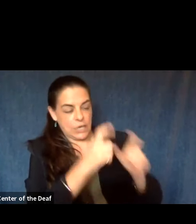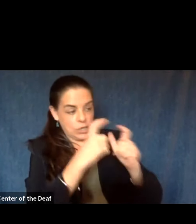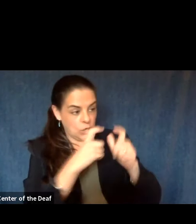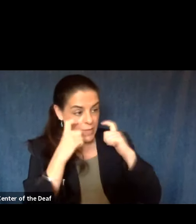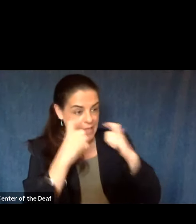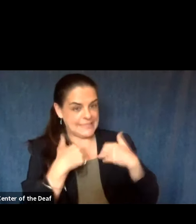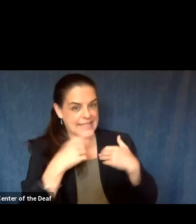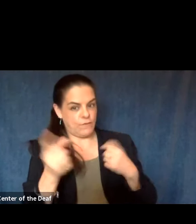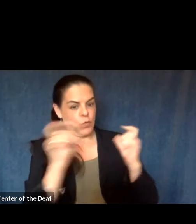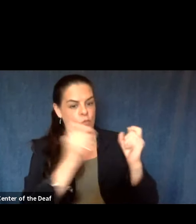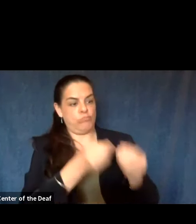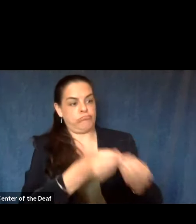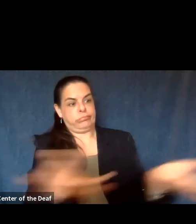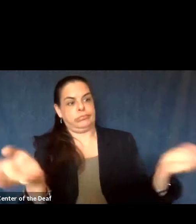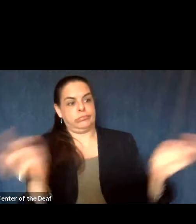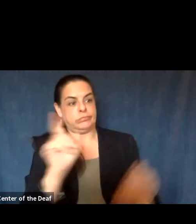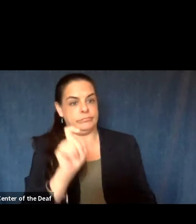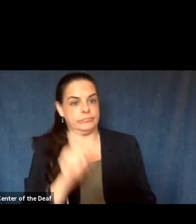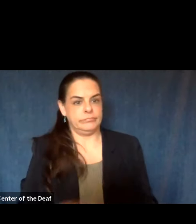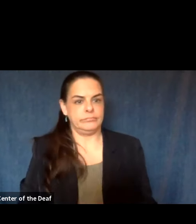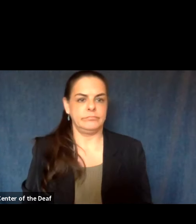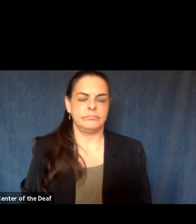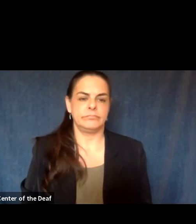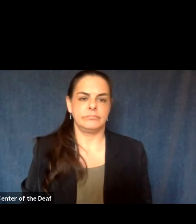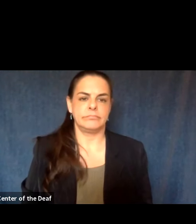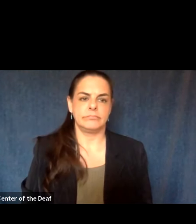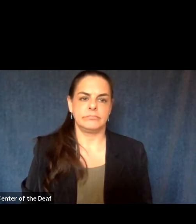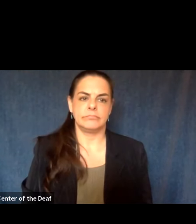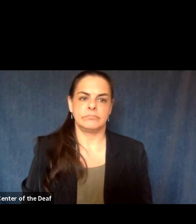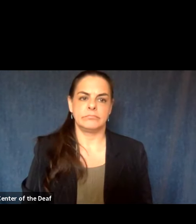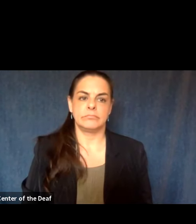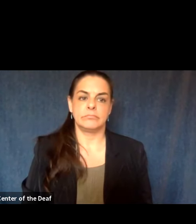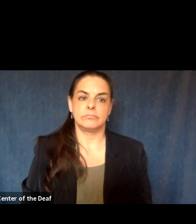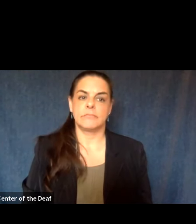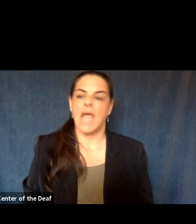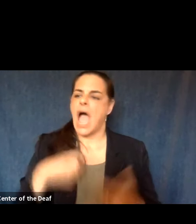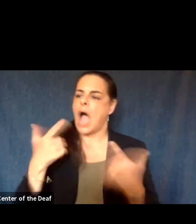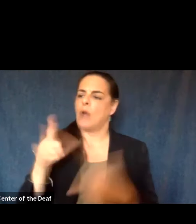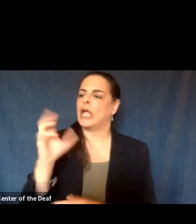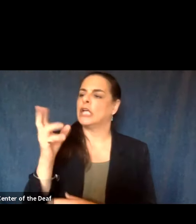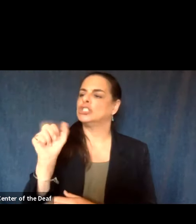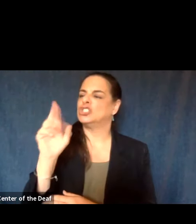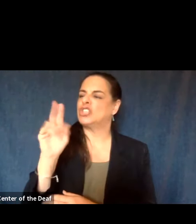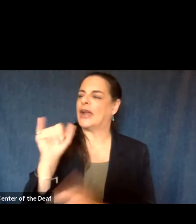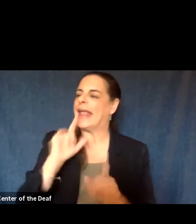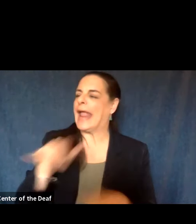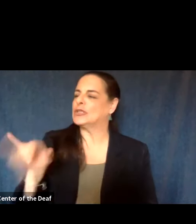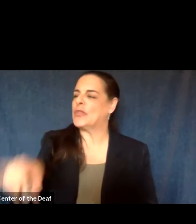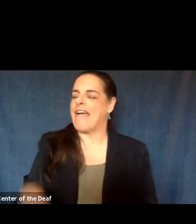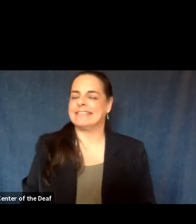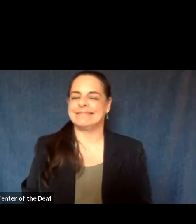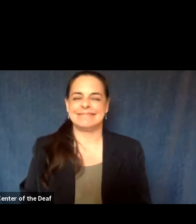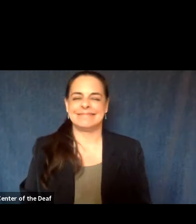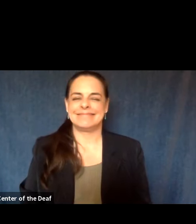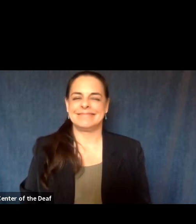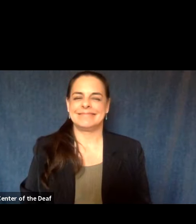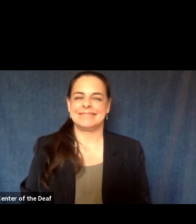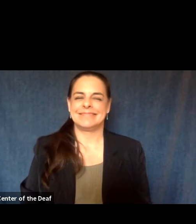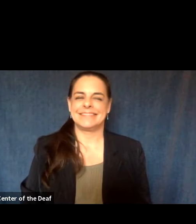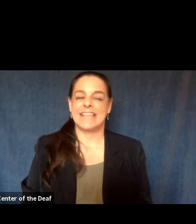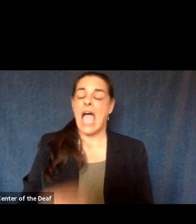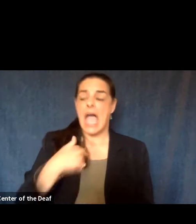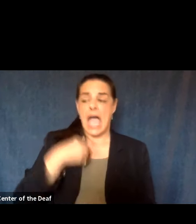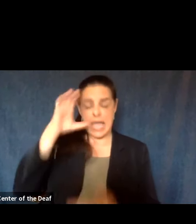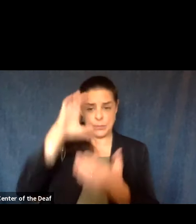distributed? We've done over 11,000. I'll let Charity answer that. Okay. I